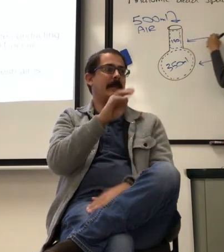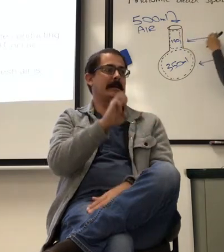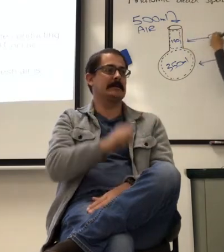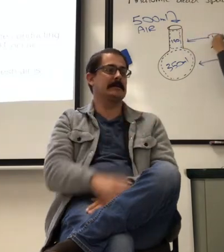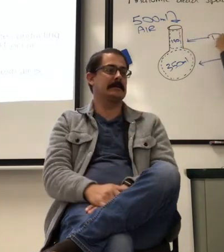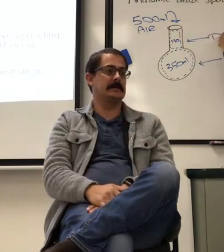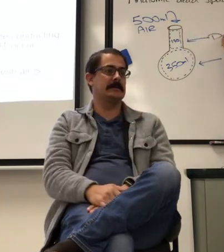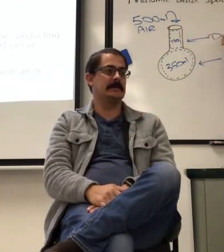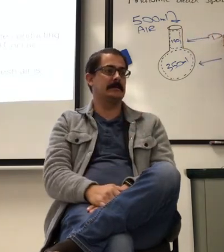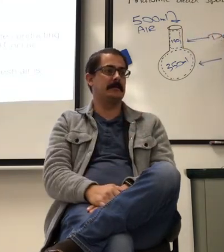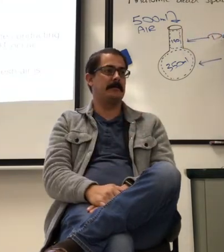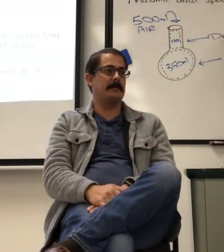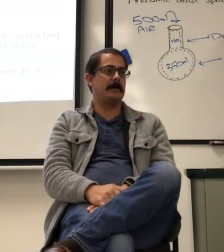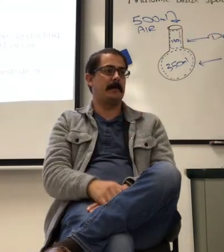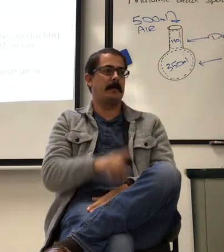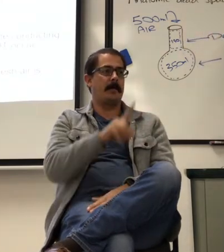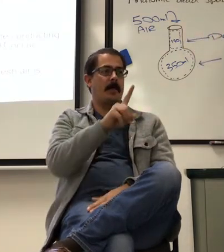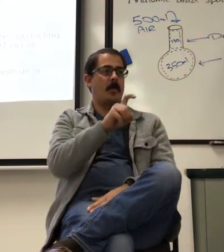150.